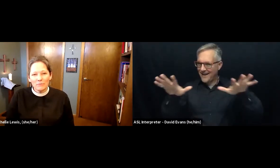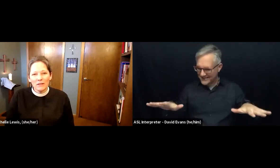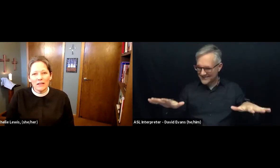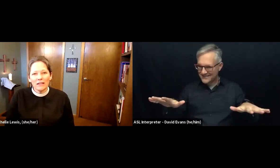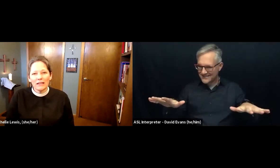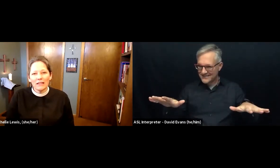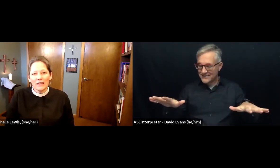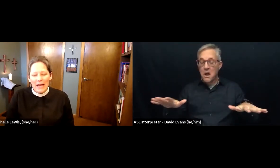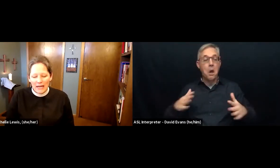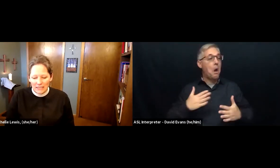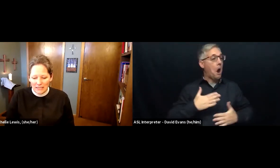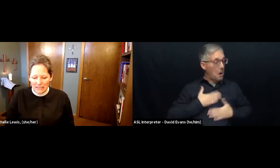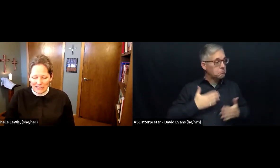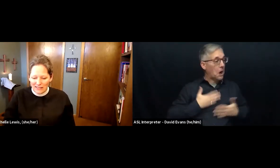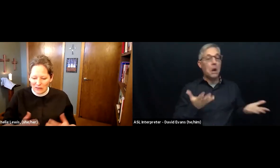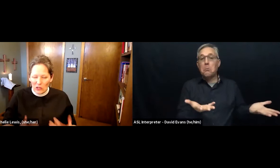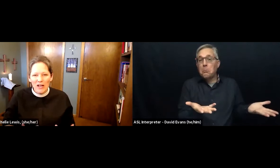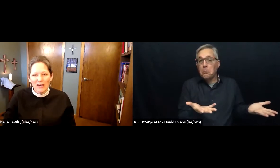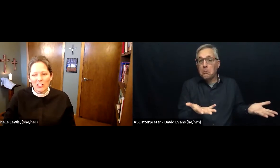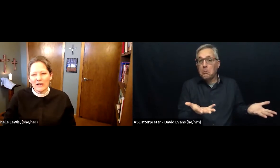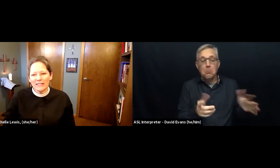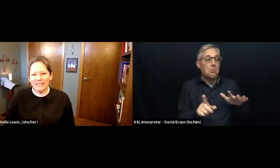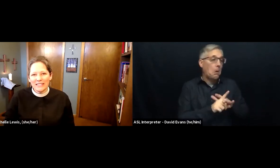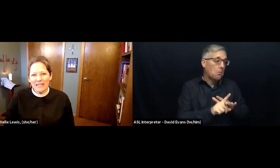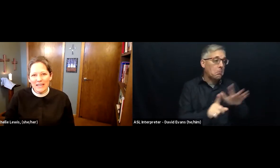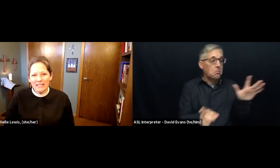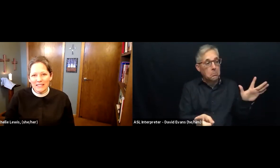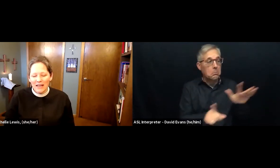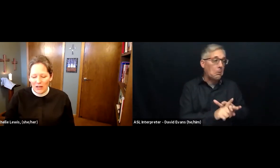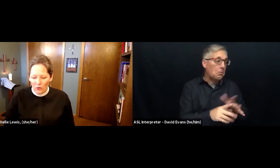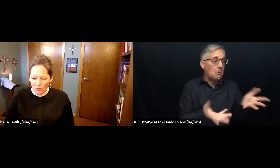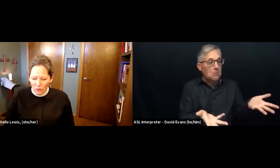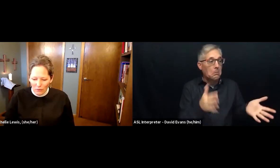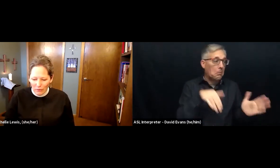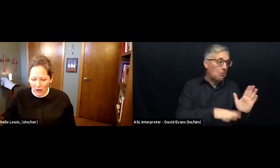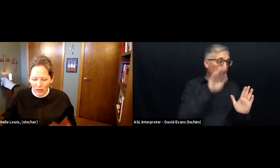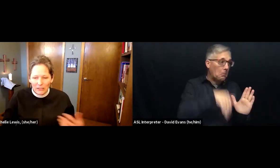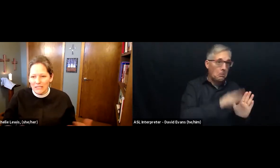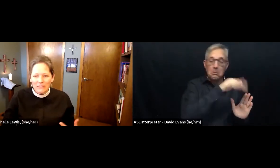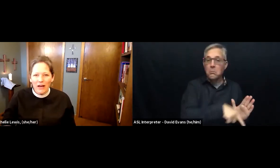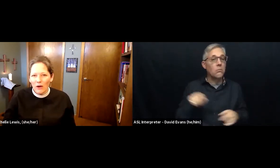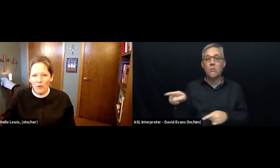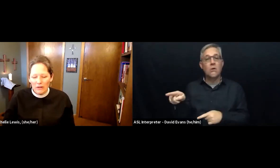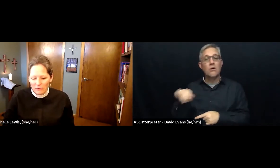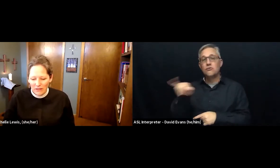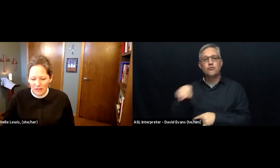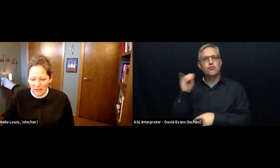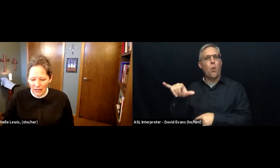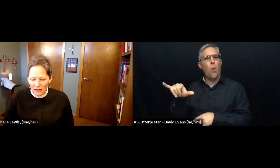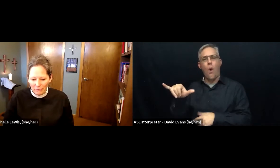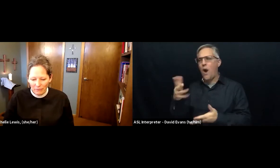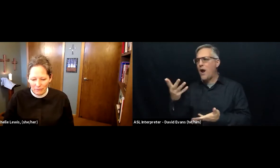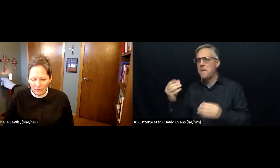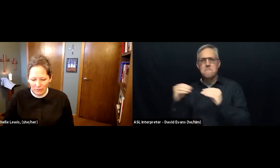It's something that lasts longer. It stays regardless of how we are